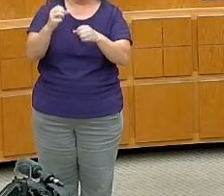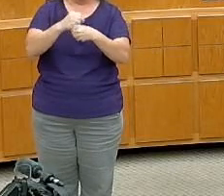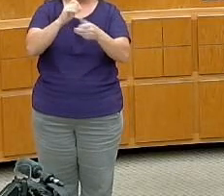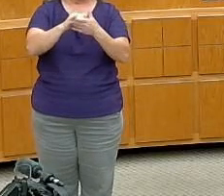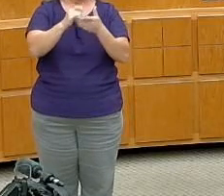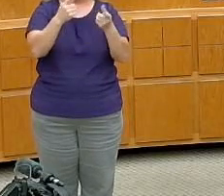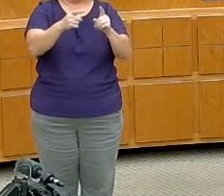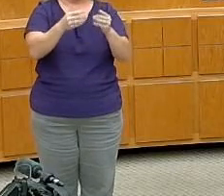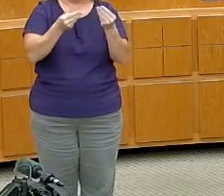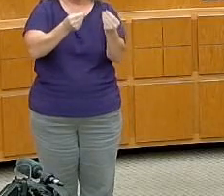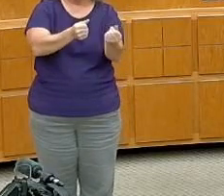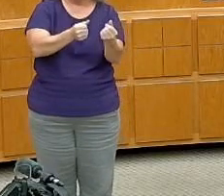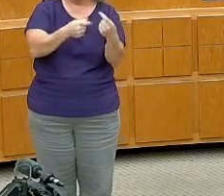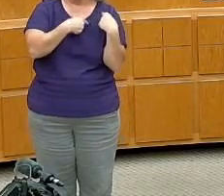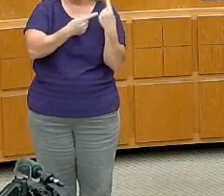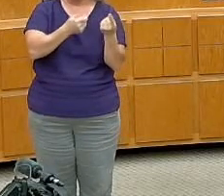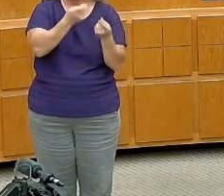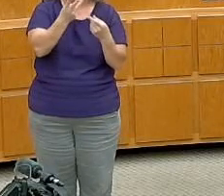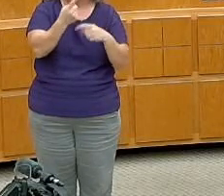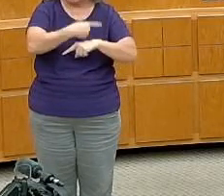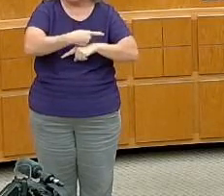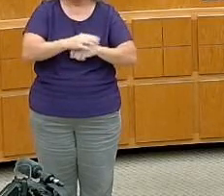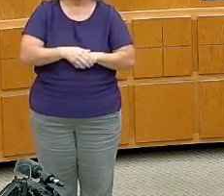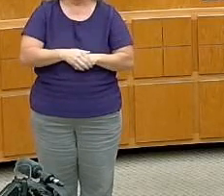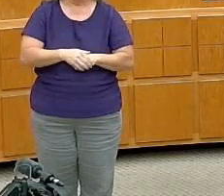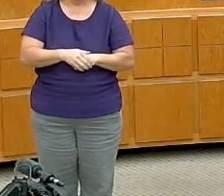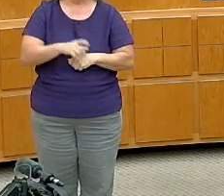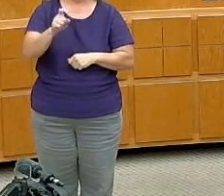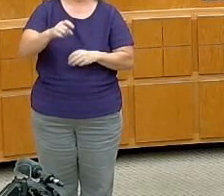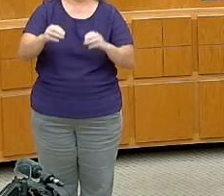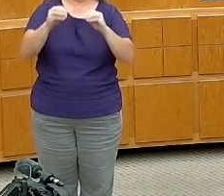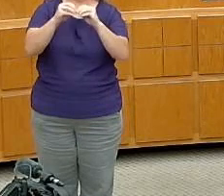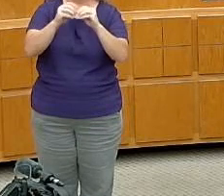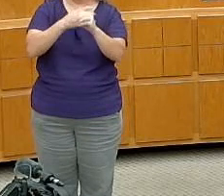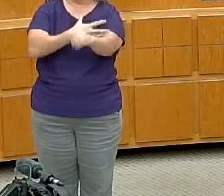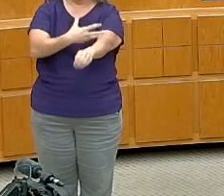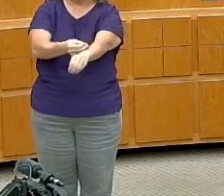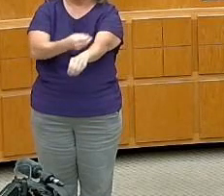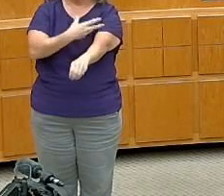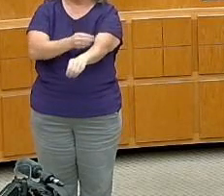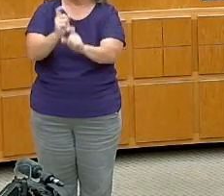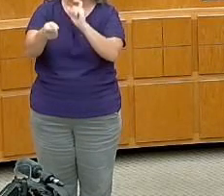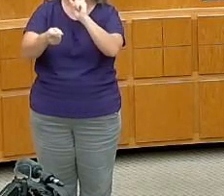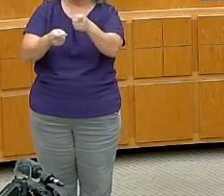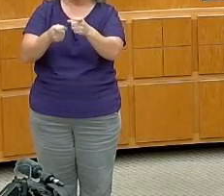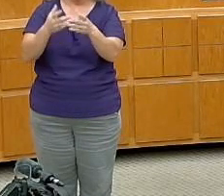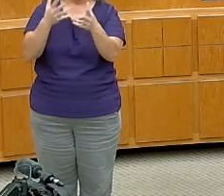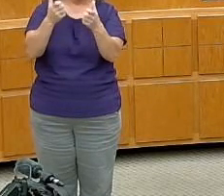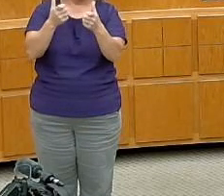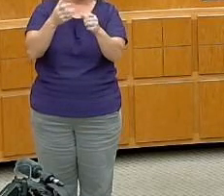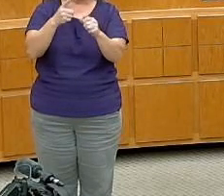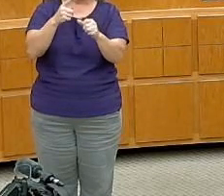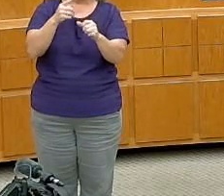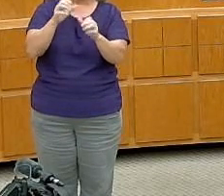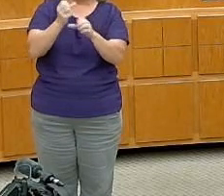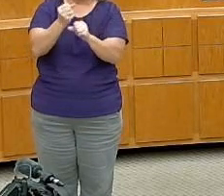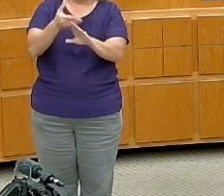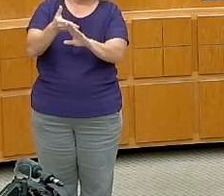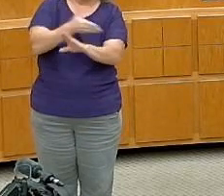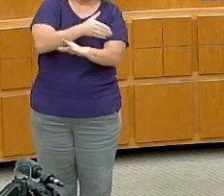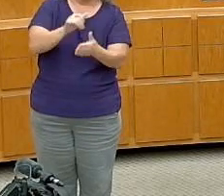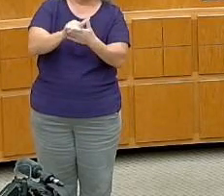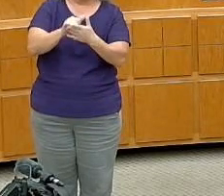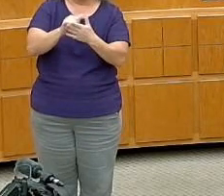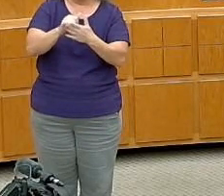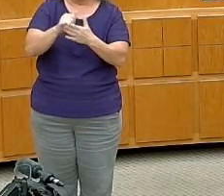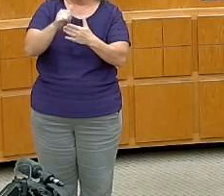course, we'll need more donors. We want to stay one step ahead of this virus and transfuse sick patients with this plasma on